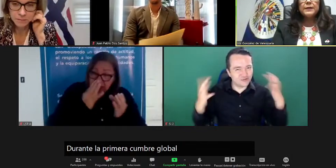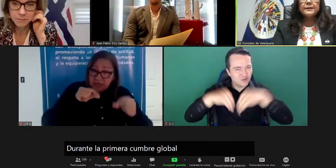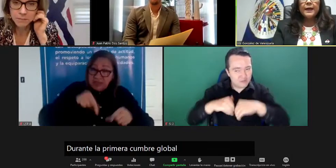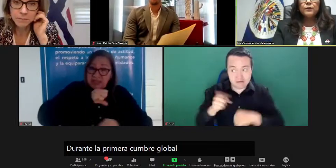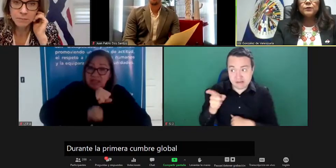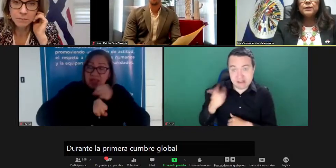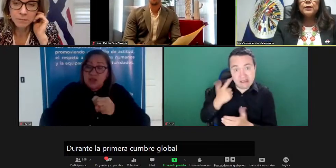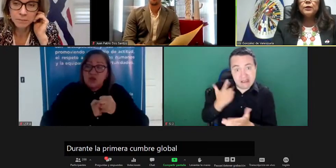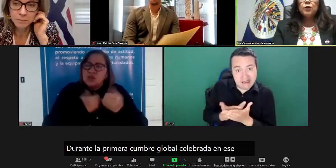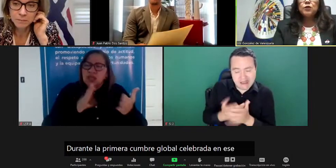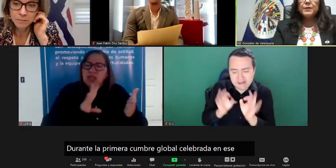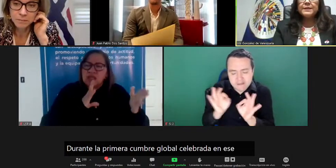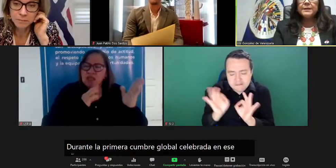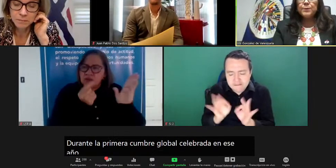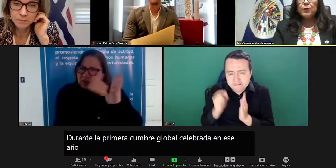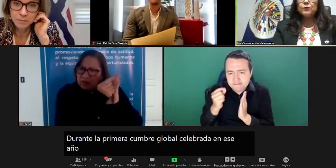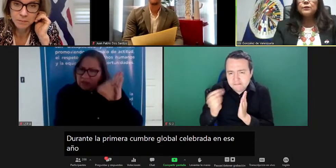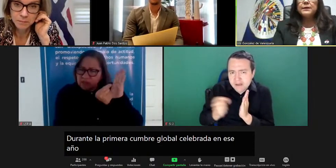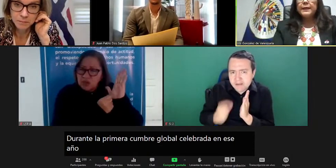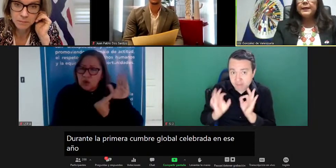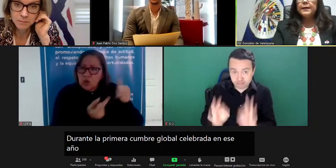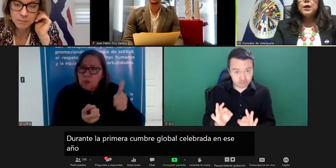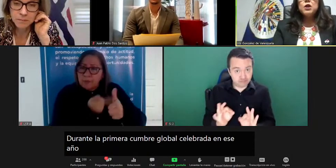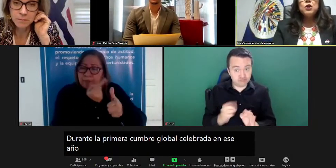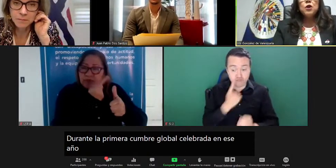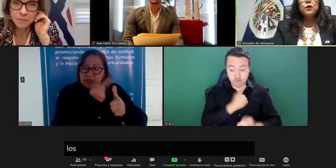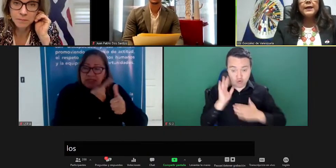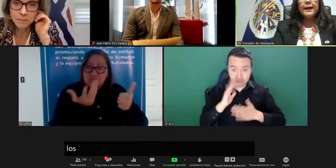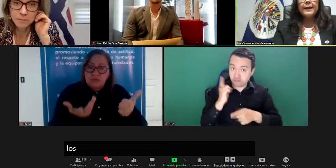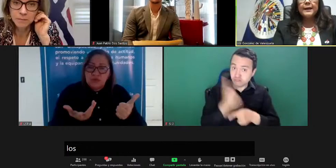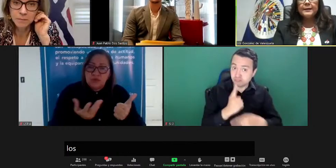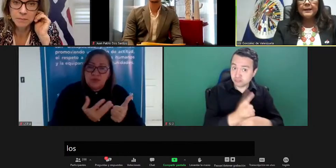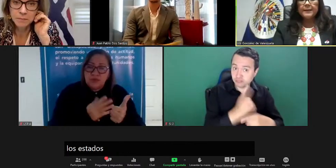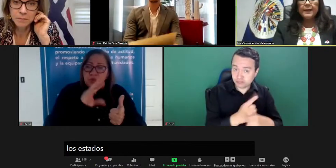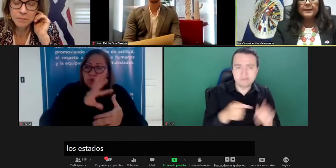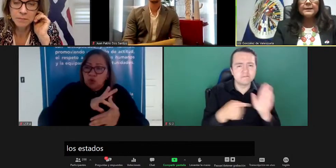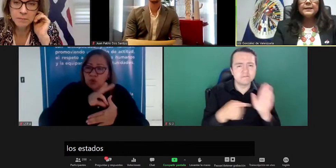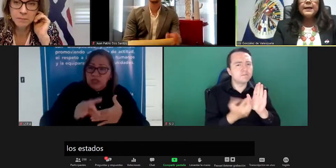celebrated and that year the principles